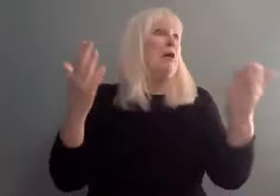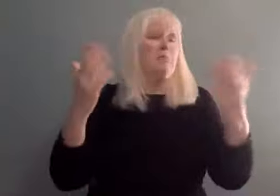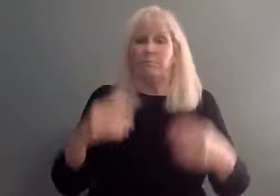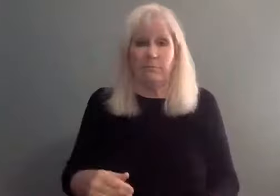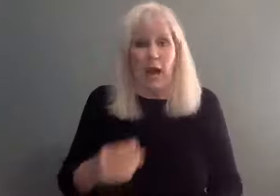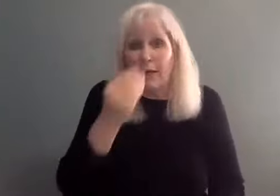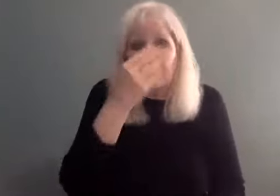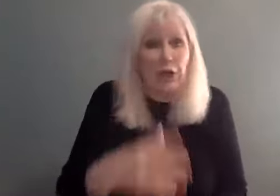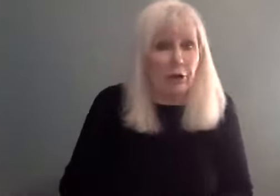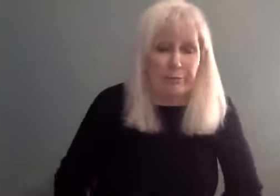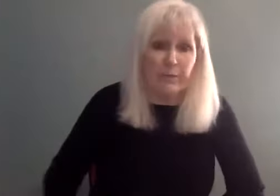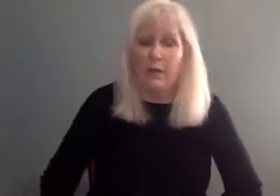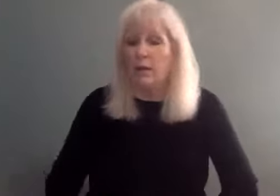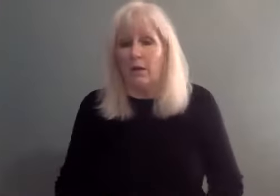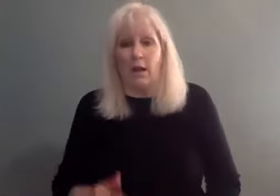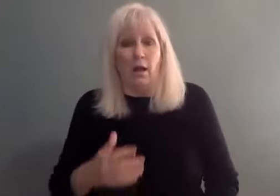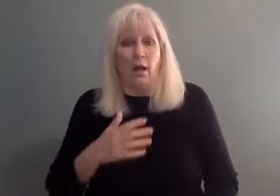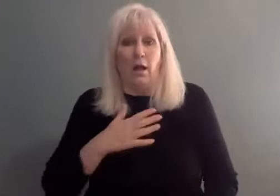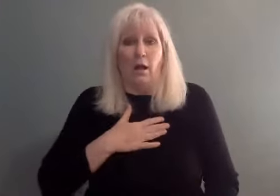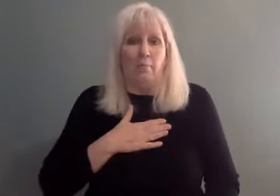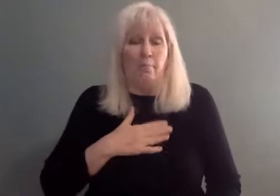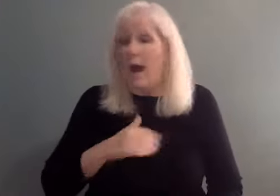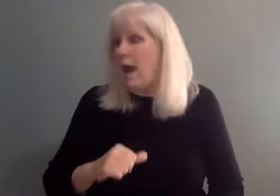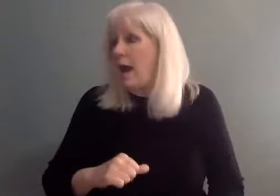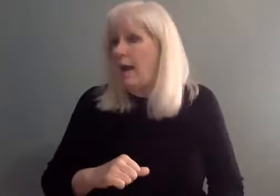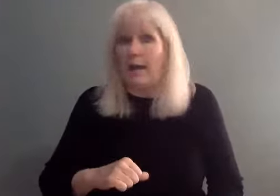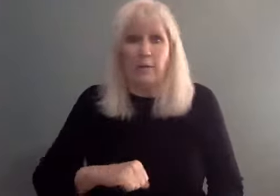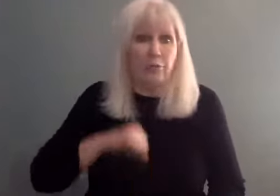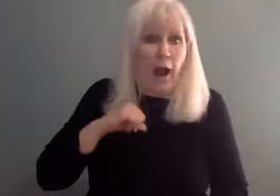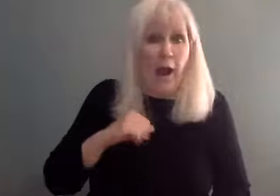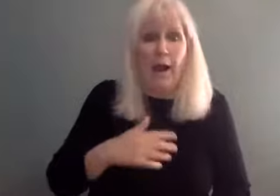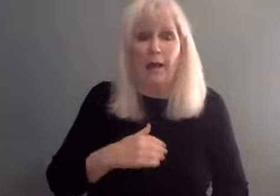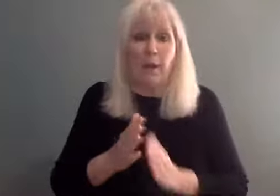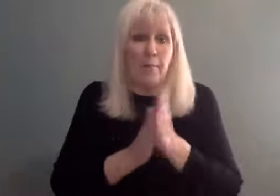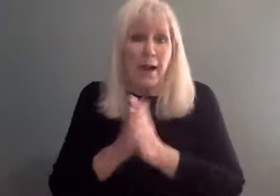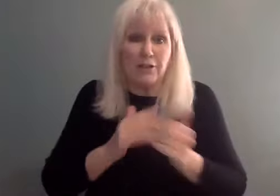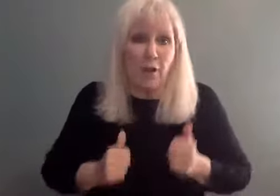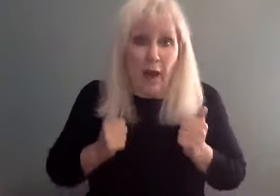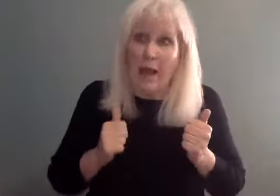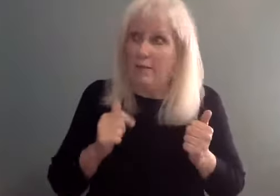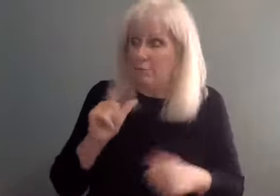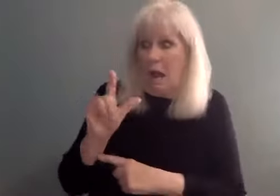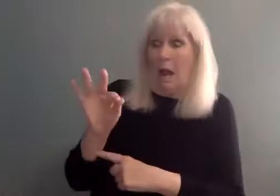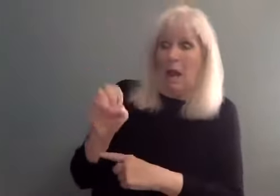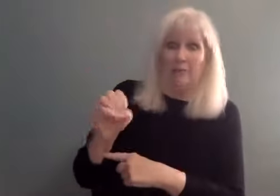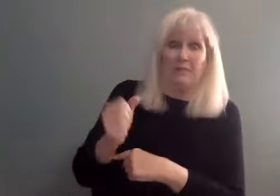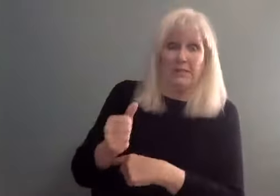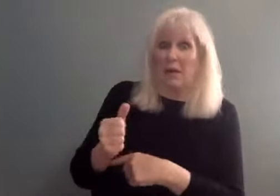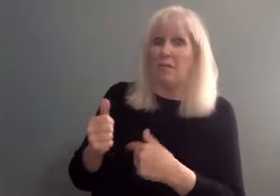my dignity. I had to slide across the bar my passion for life and practically my life. Practically my life. Somewhere